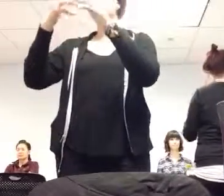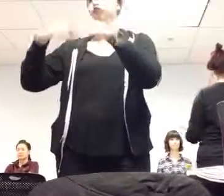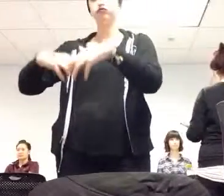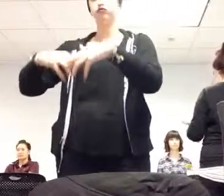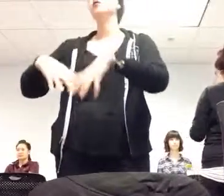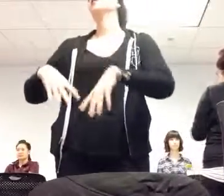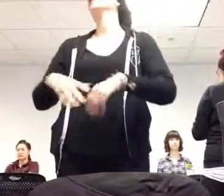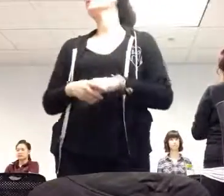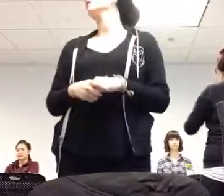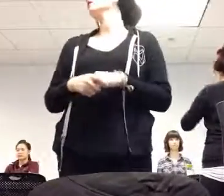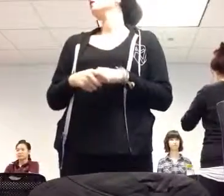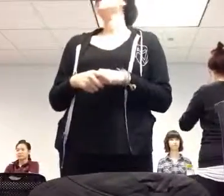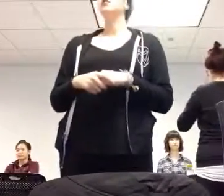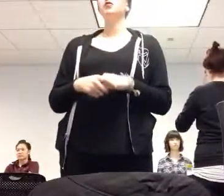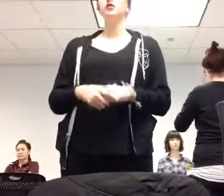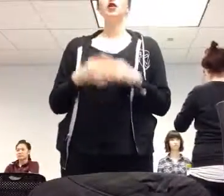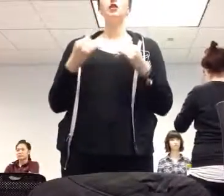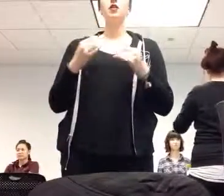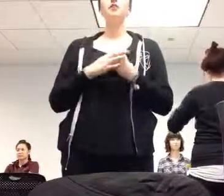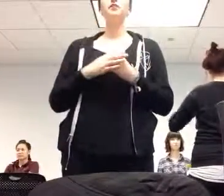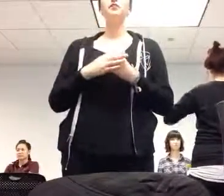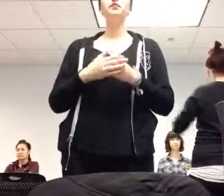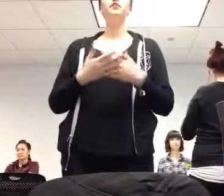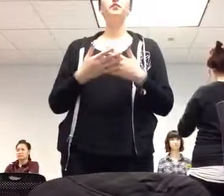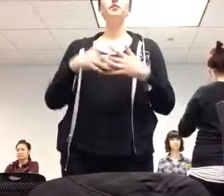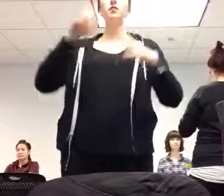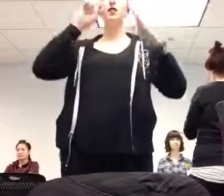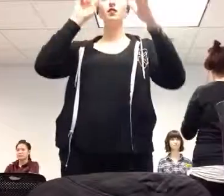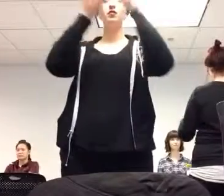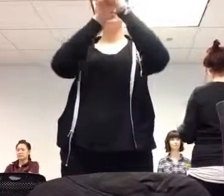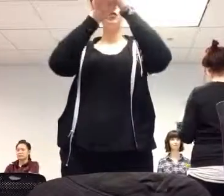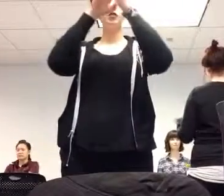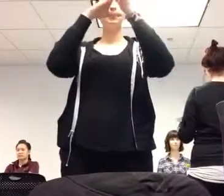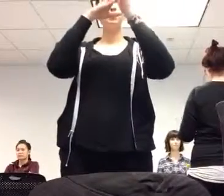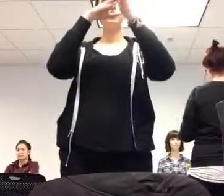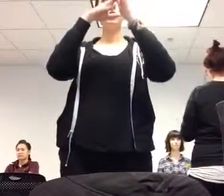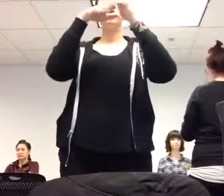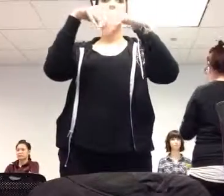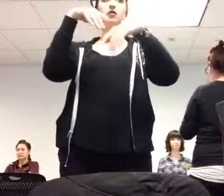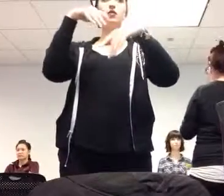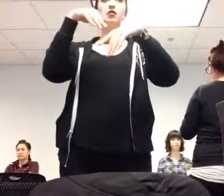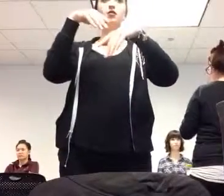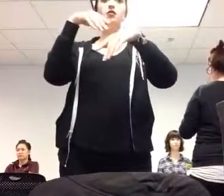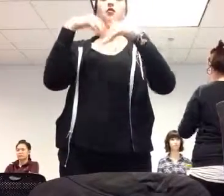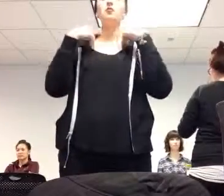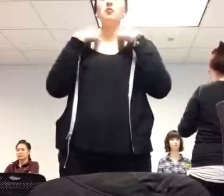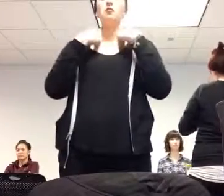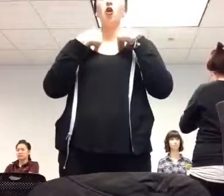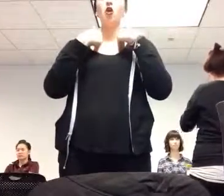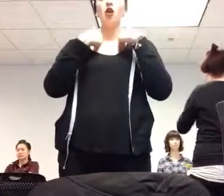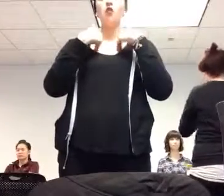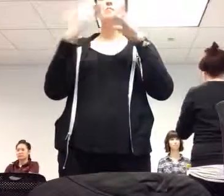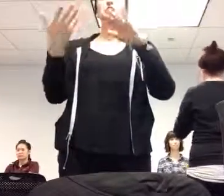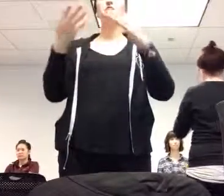number of livestock that was lost. In an agrarian society, where probably still 60% of the